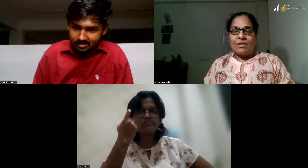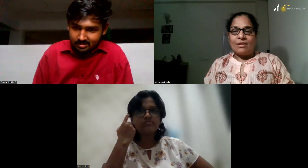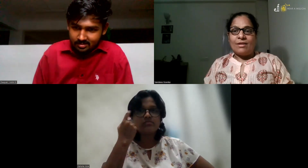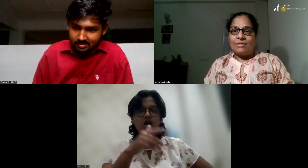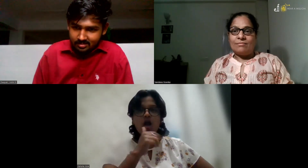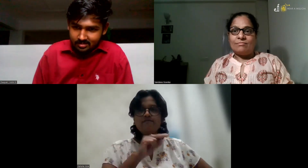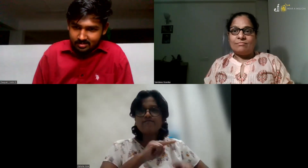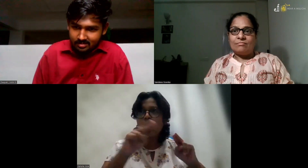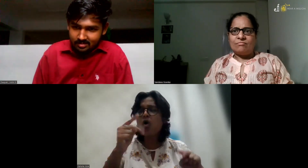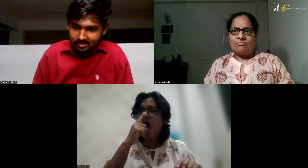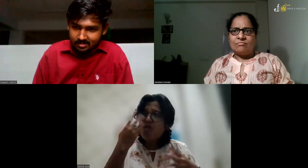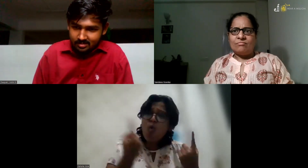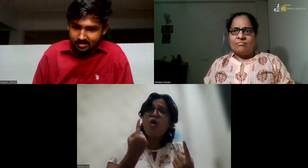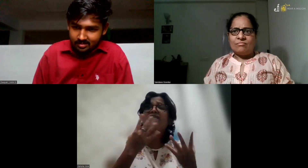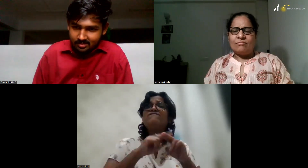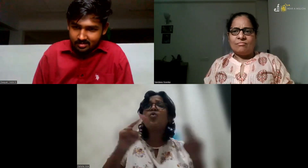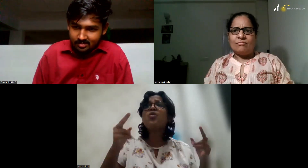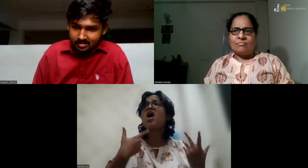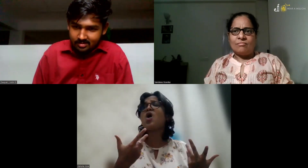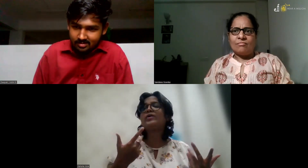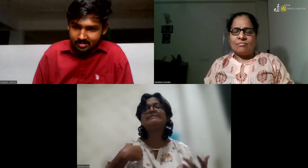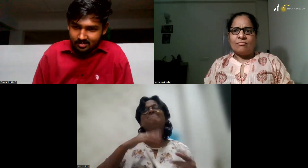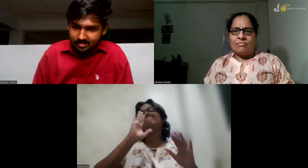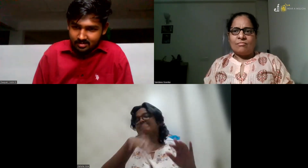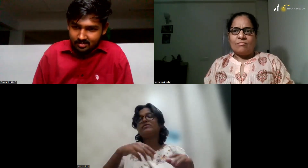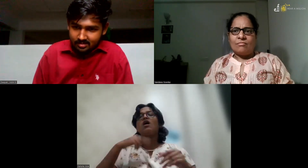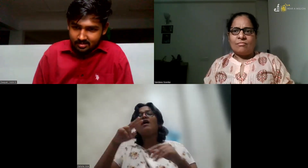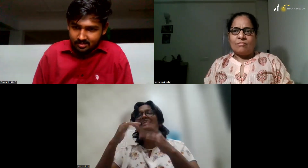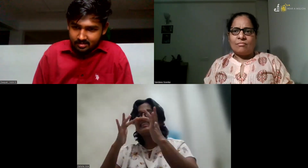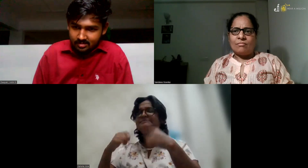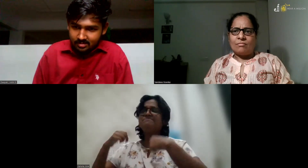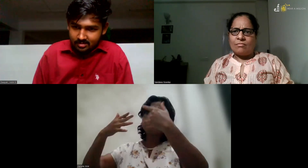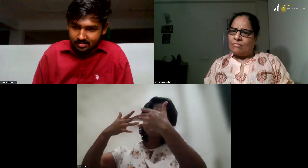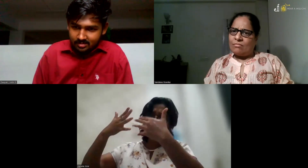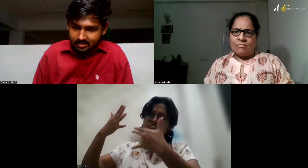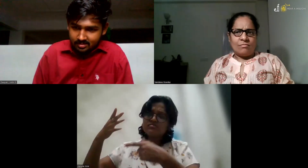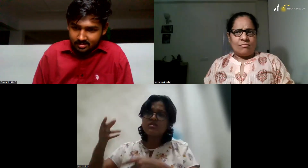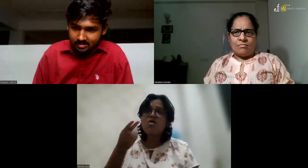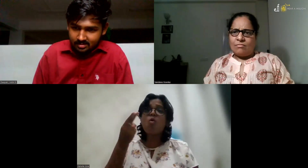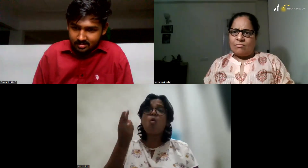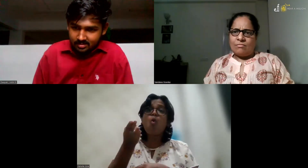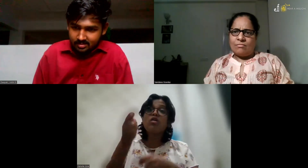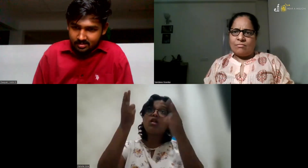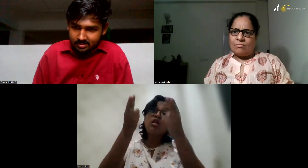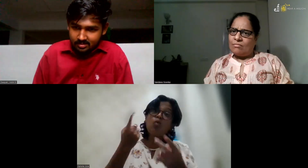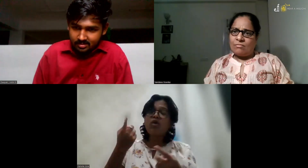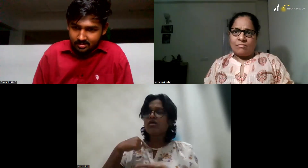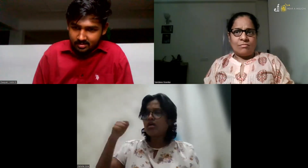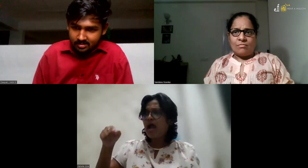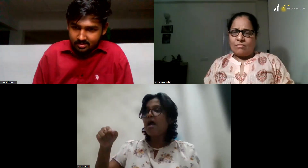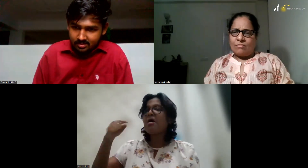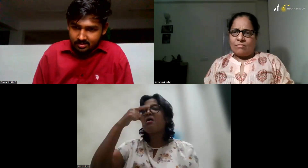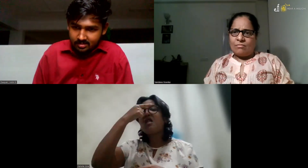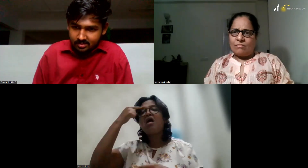are the dormitory was full, and all the women were there. So then I tried to search